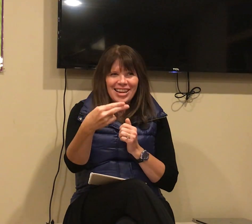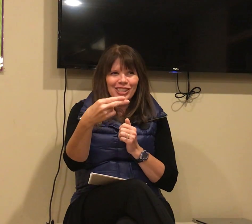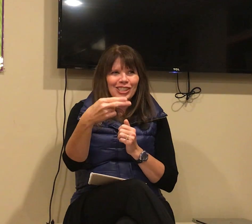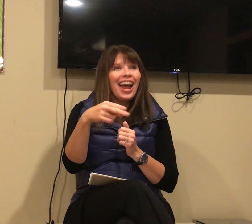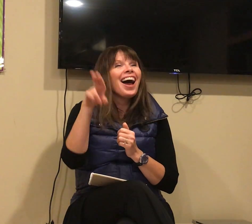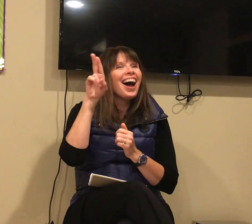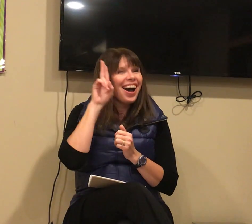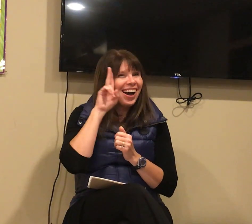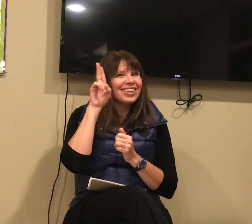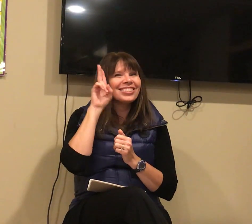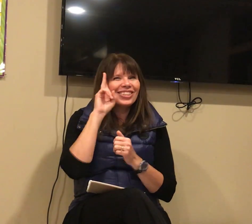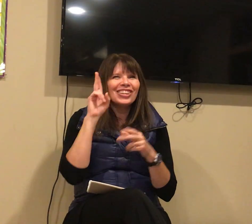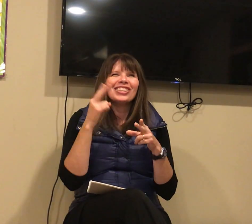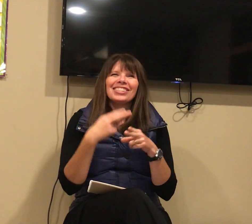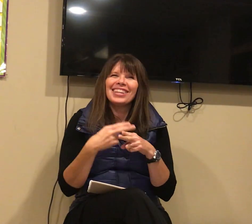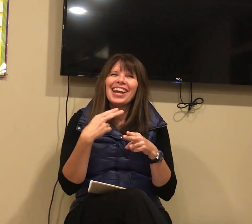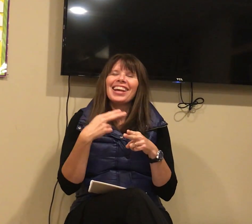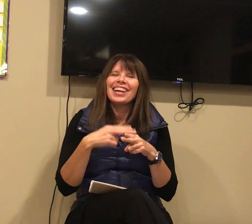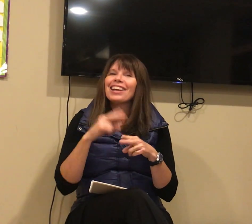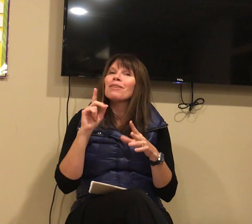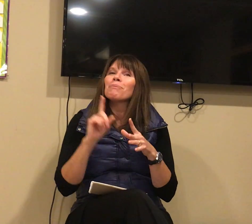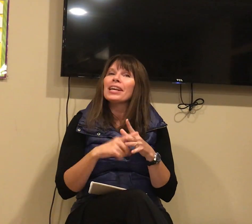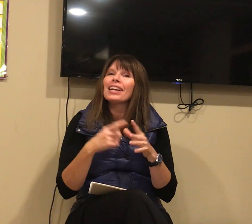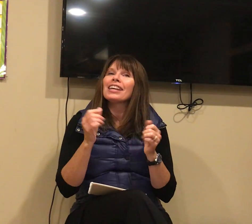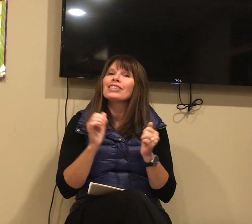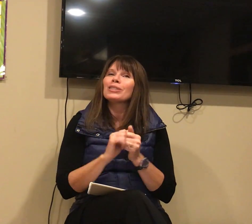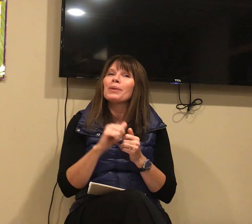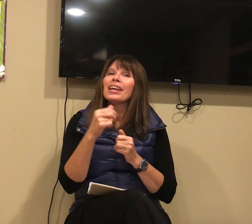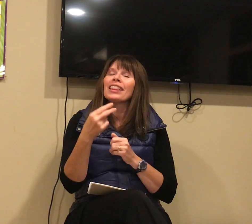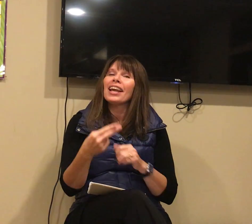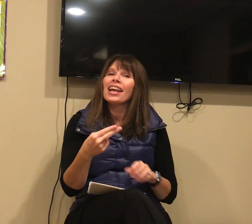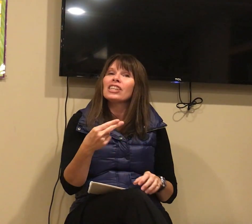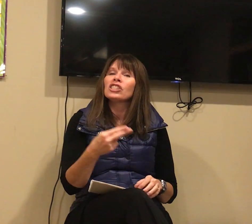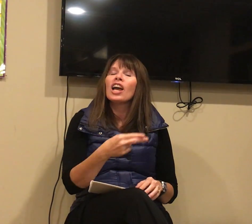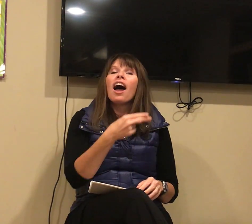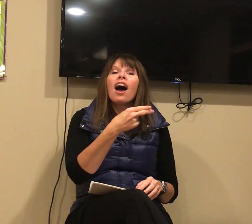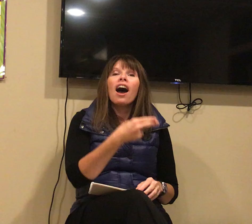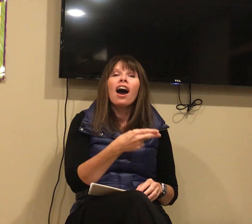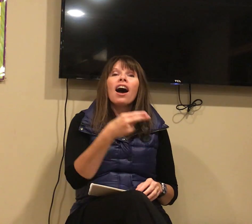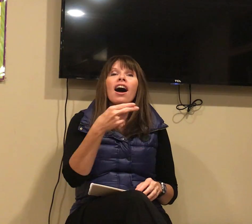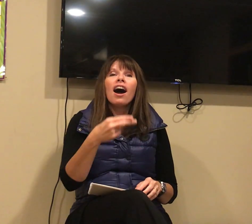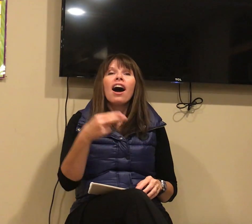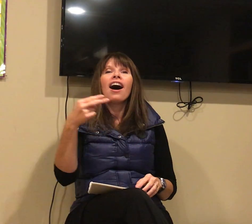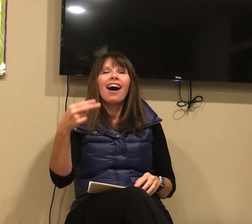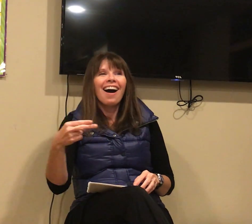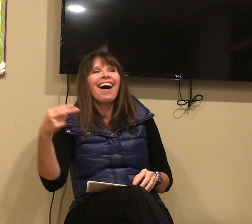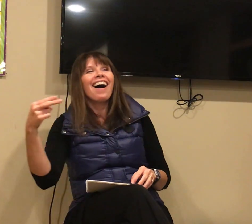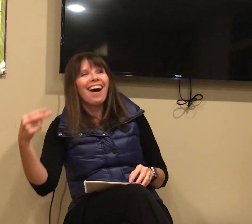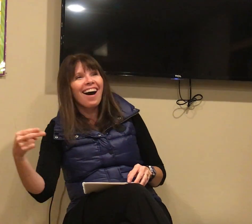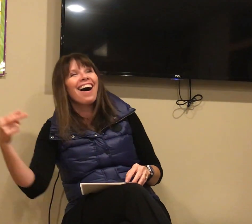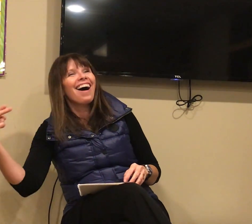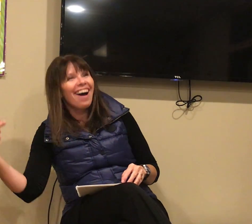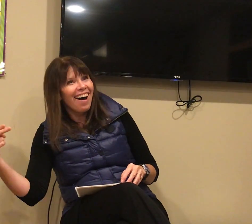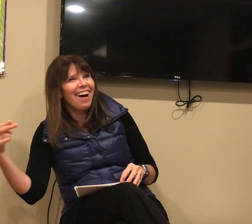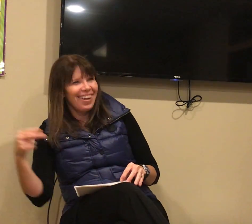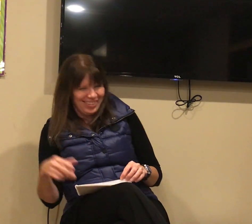H. Hunter's name begins with H. Ha, ha, ha, ha, ha.